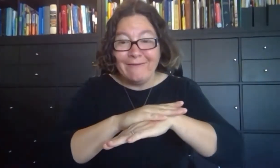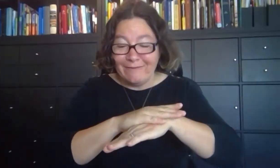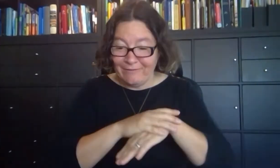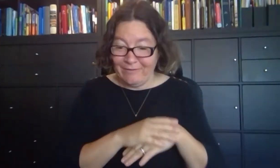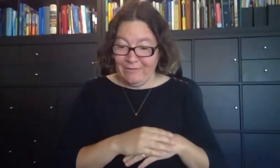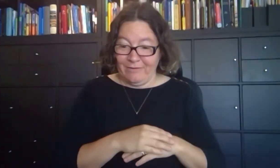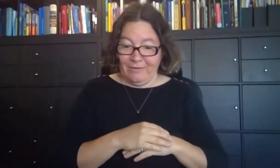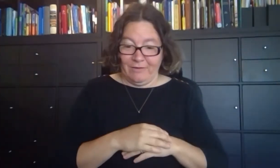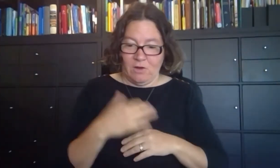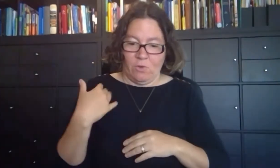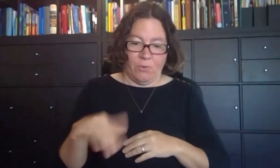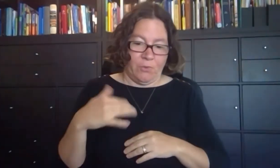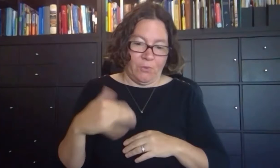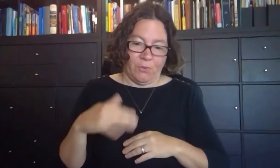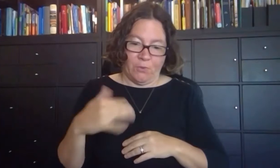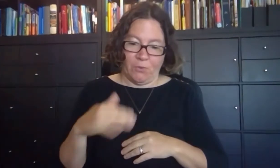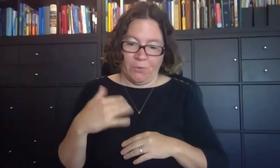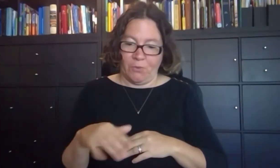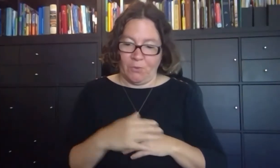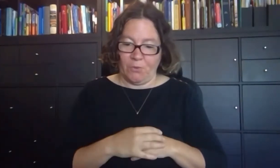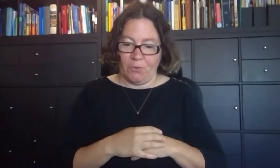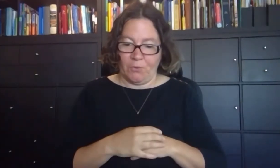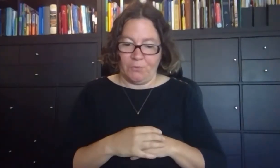ELCA. To be ordained as pastors, that is.